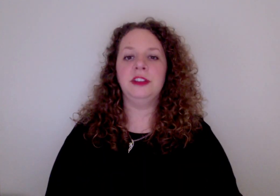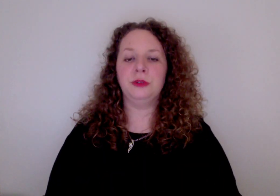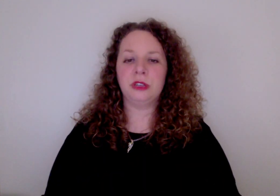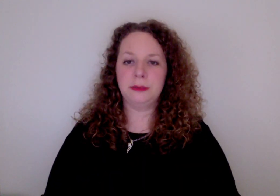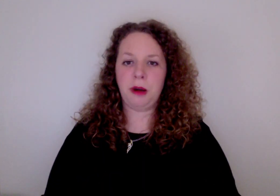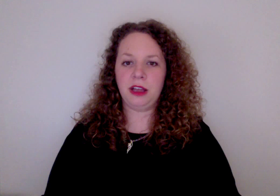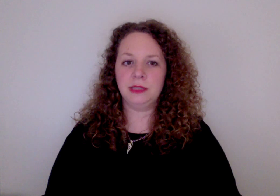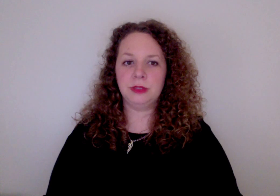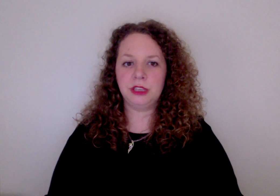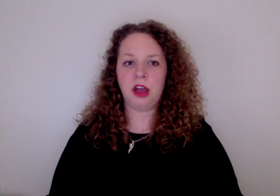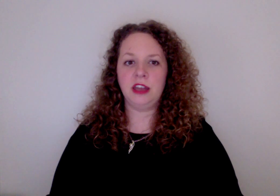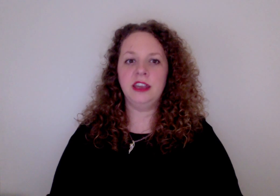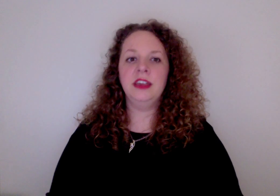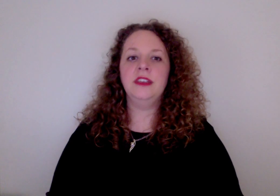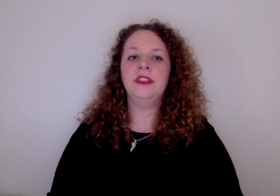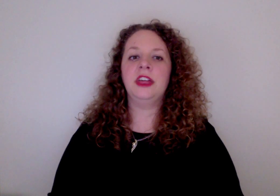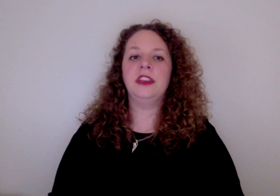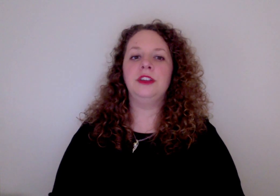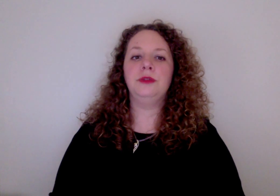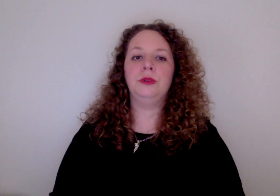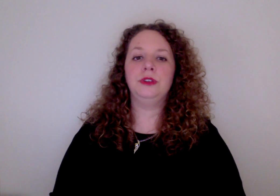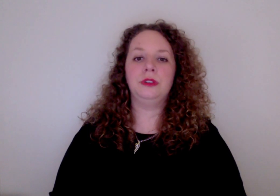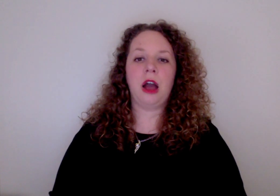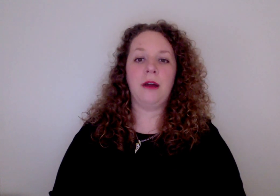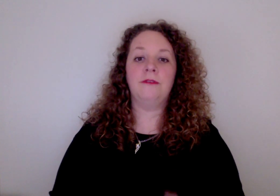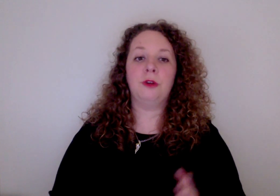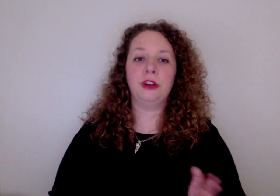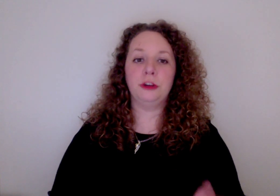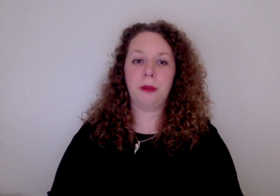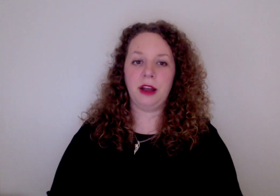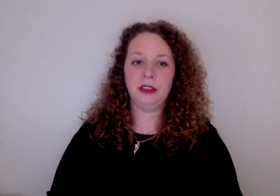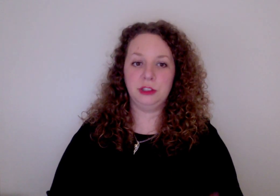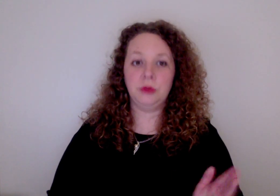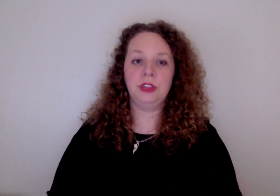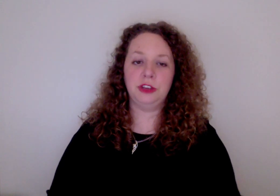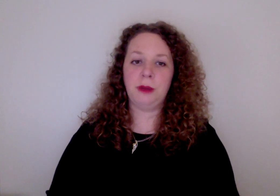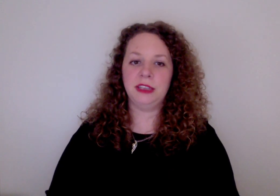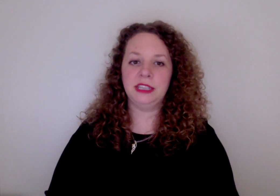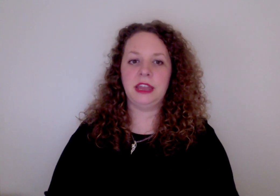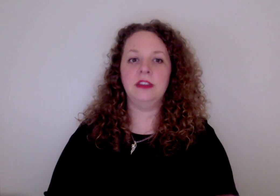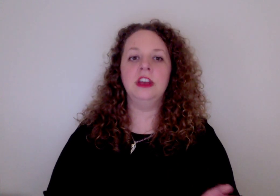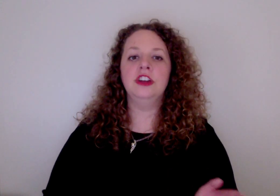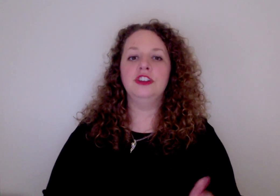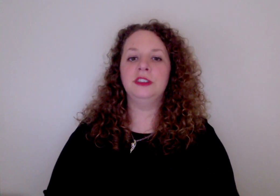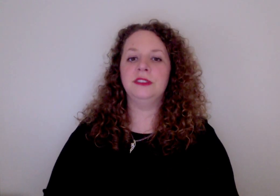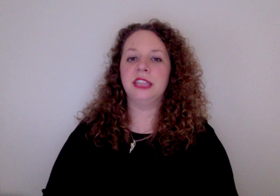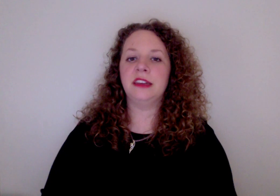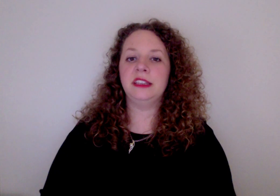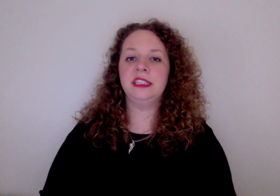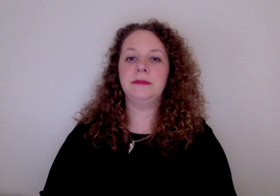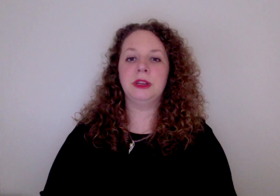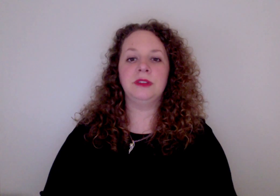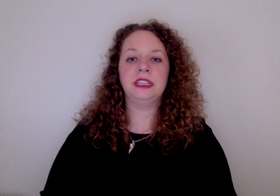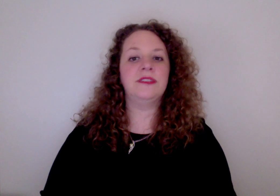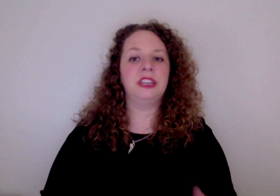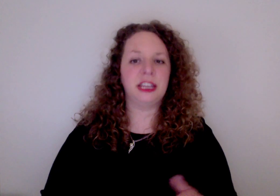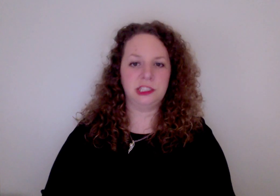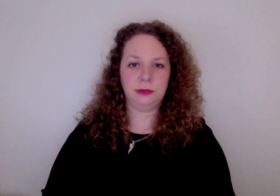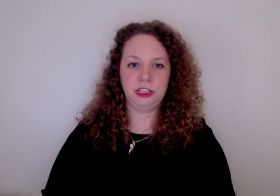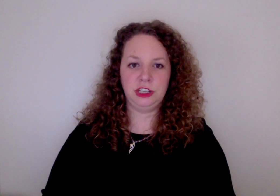going to pause with a nod. Then you will, for your pause, so then you'll pause again, shift slightly to the middle to give the next 3